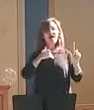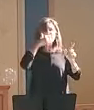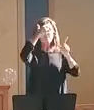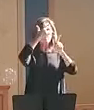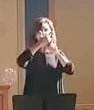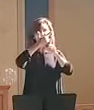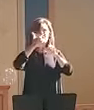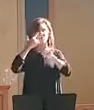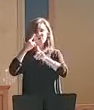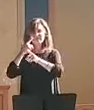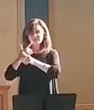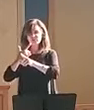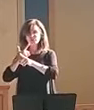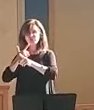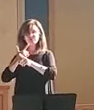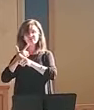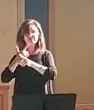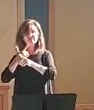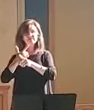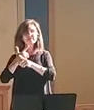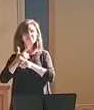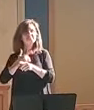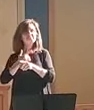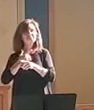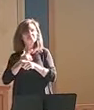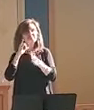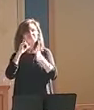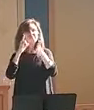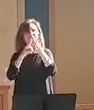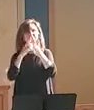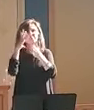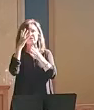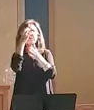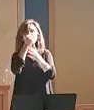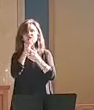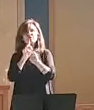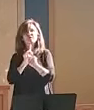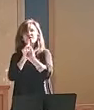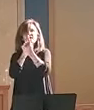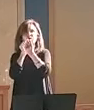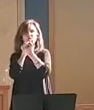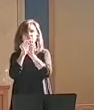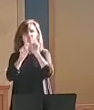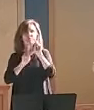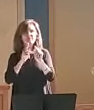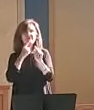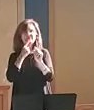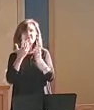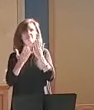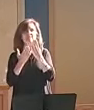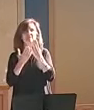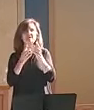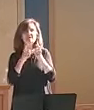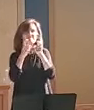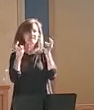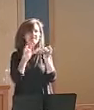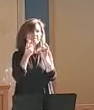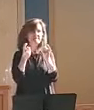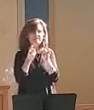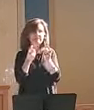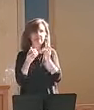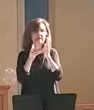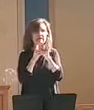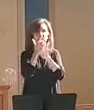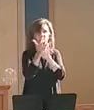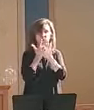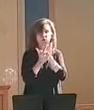I've had some very beautiful encounters with people that have perhaps, say, transgressed law.